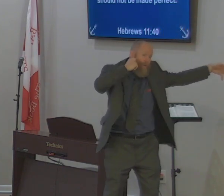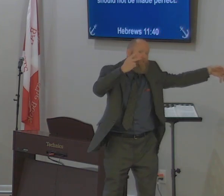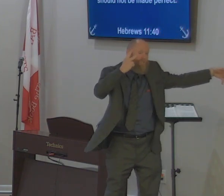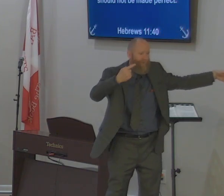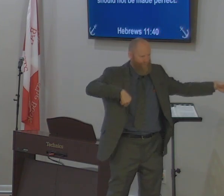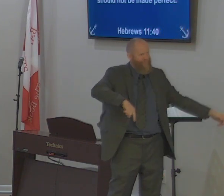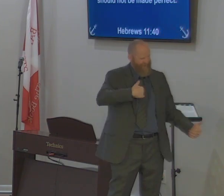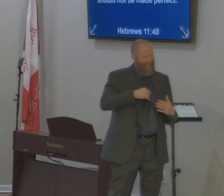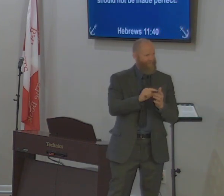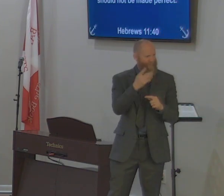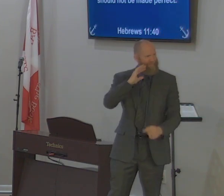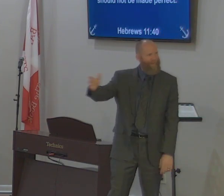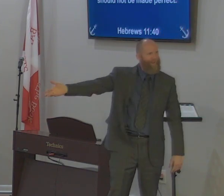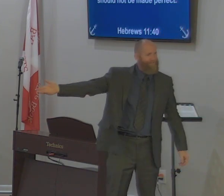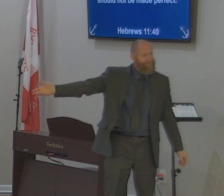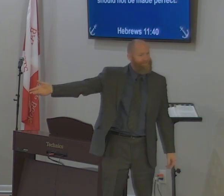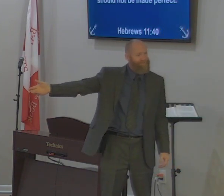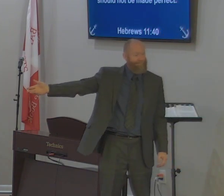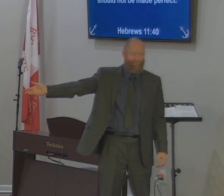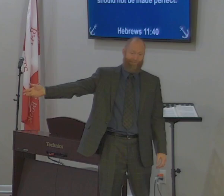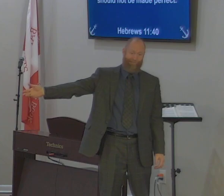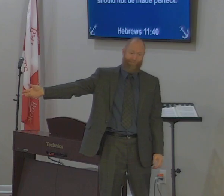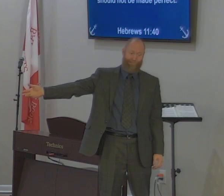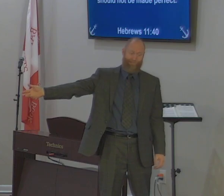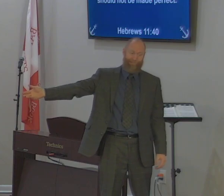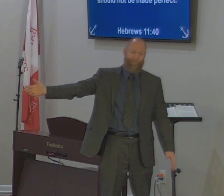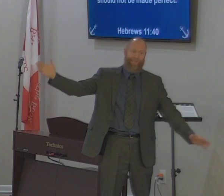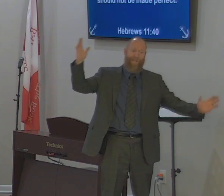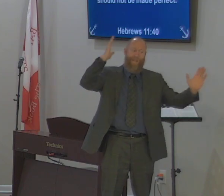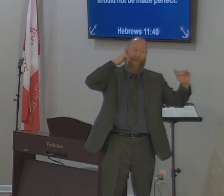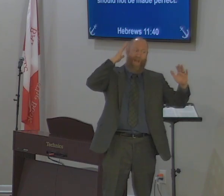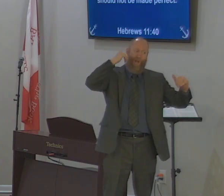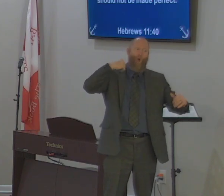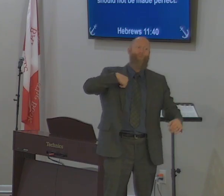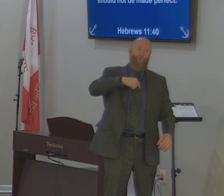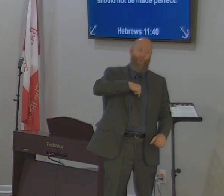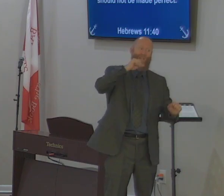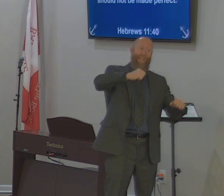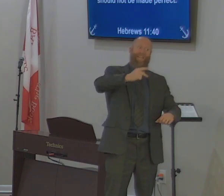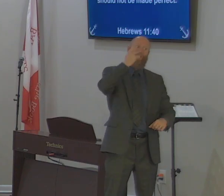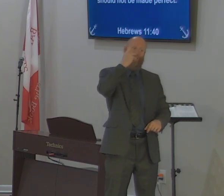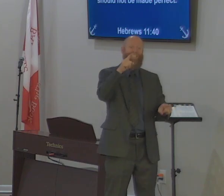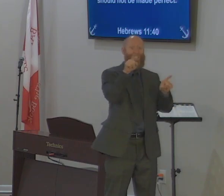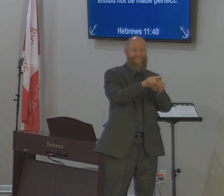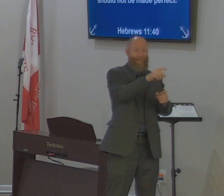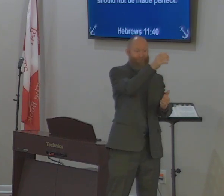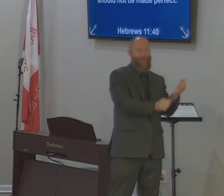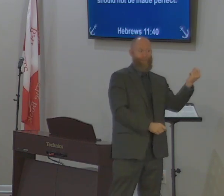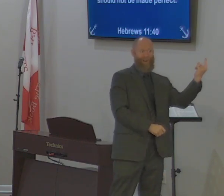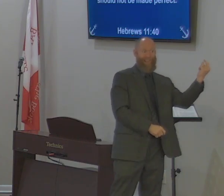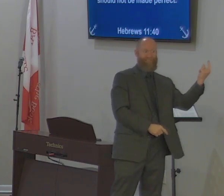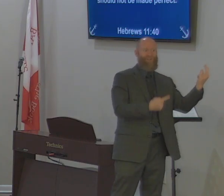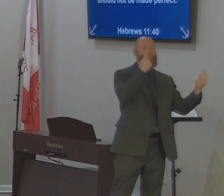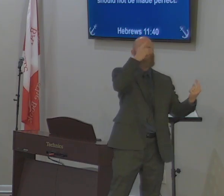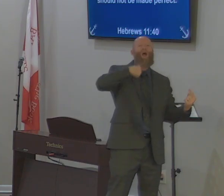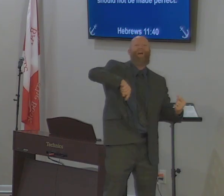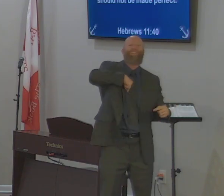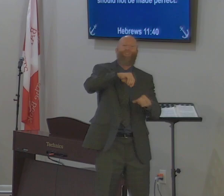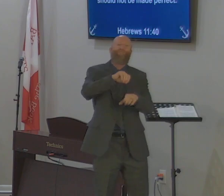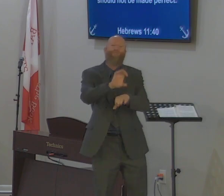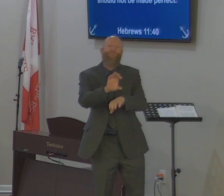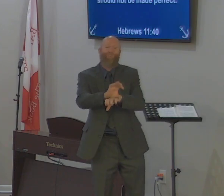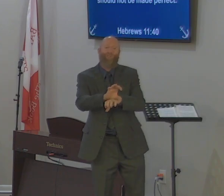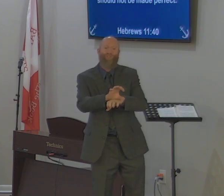recount the Hebrews chapter 11 for the church age. The great victories and the miracles